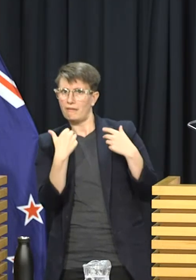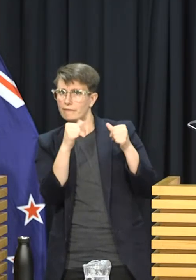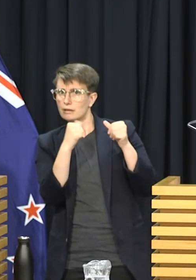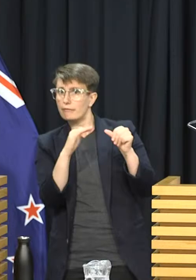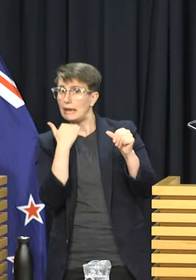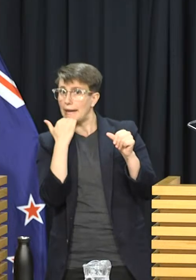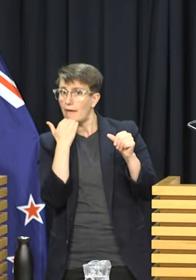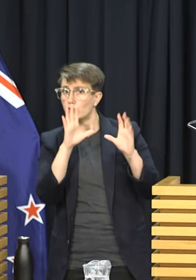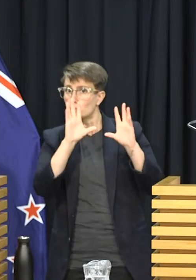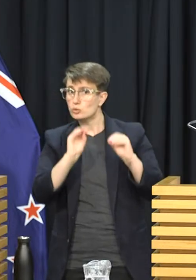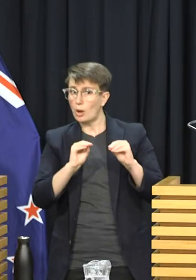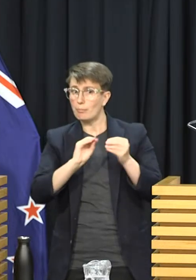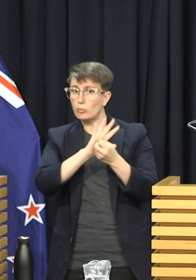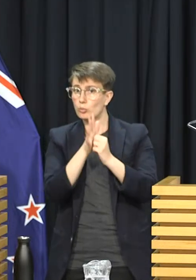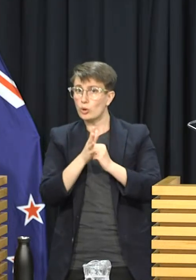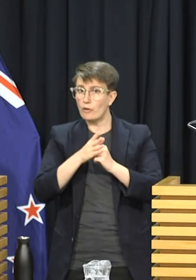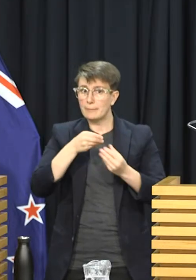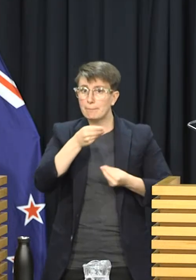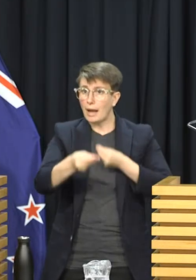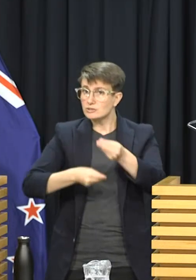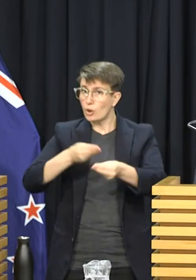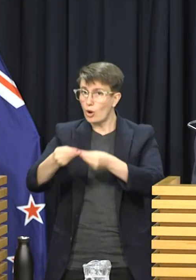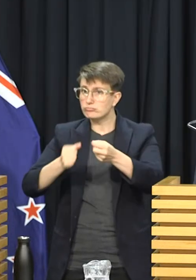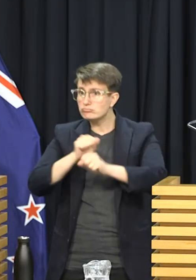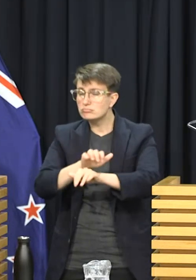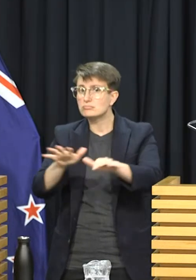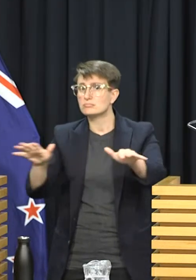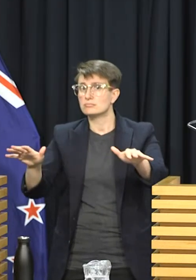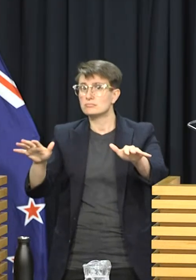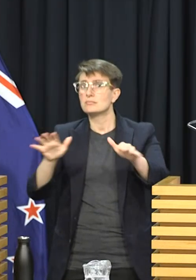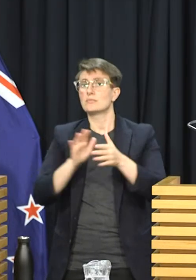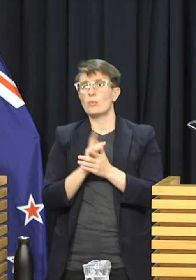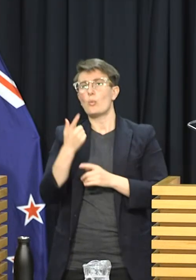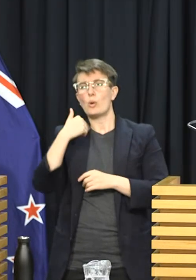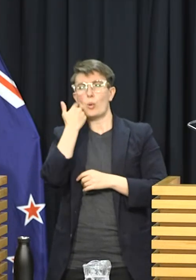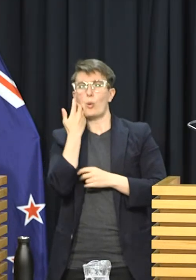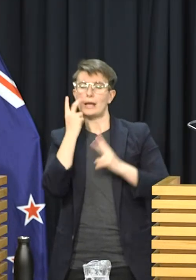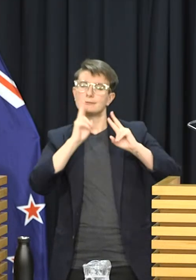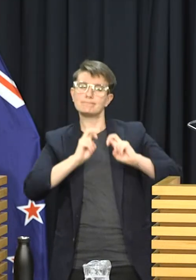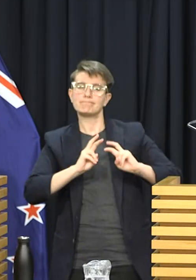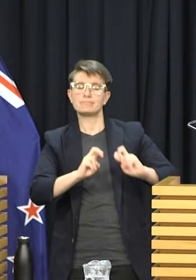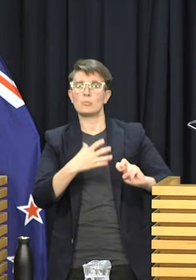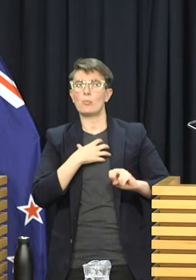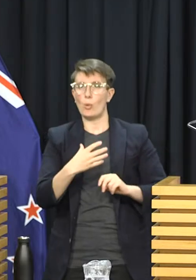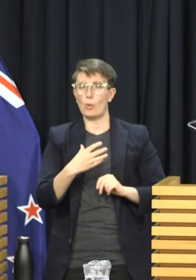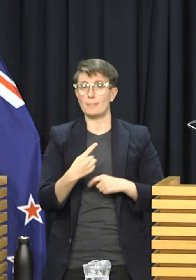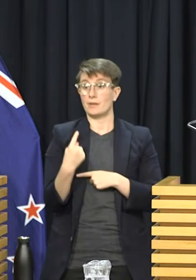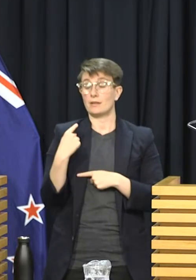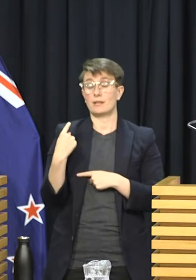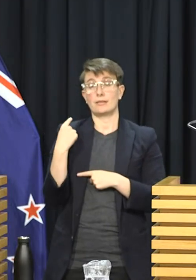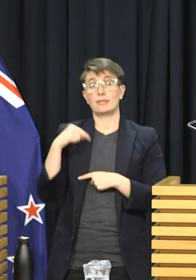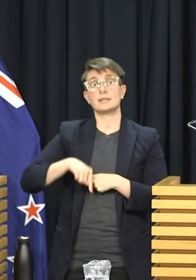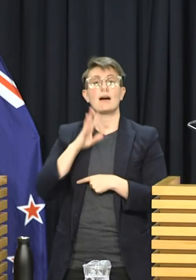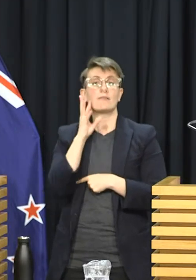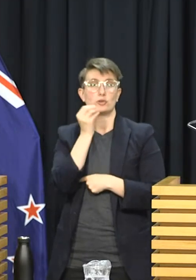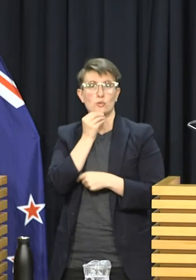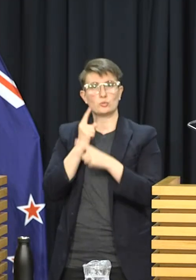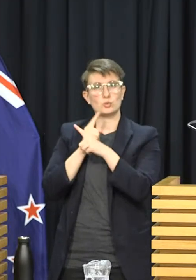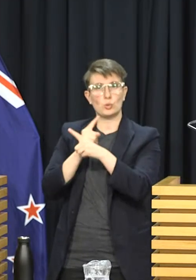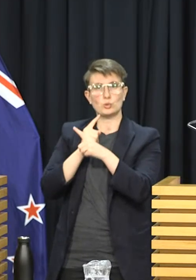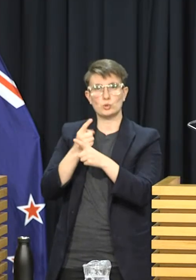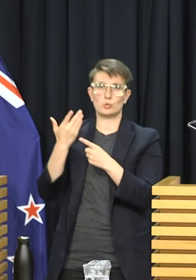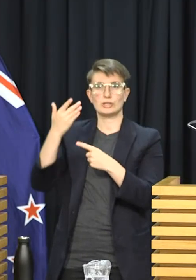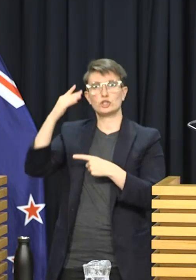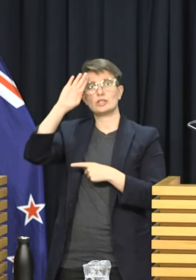is one we are looking at continually. I spoke this afternoon to our Chief Science Advisor, Dr. Ian Town. There's